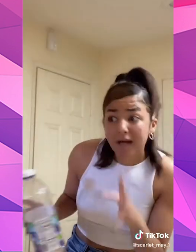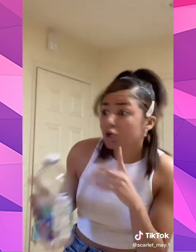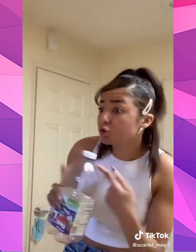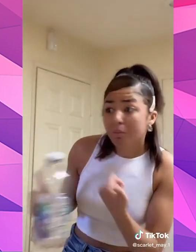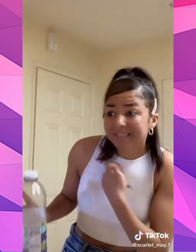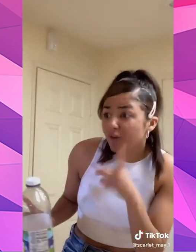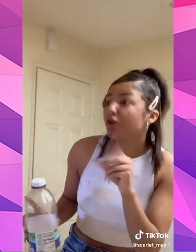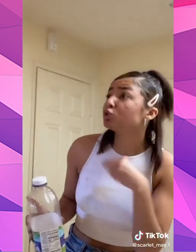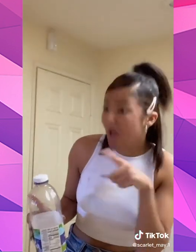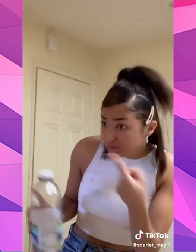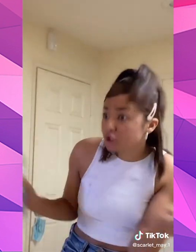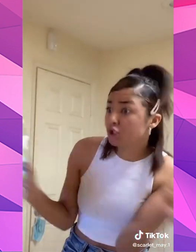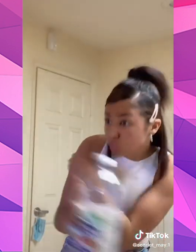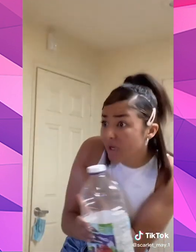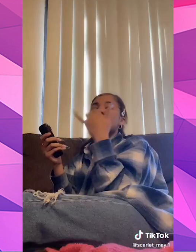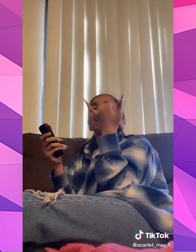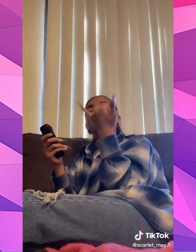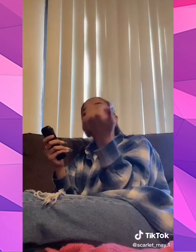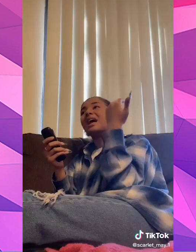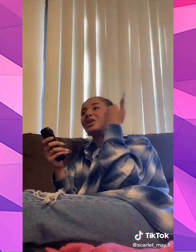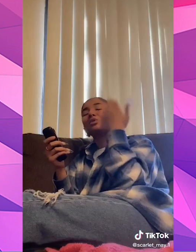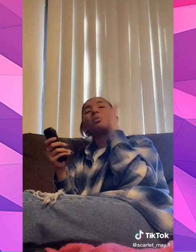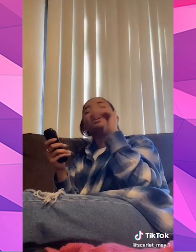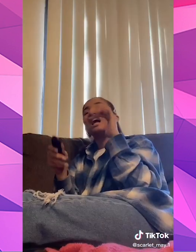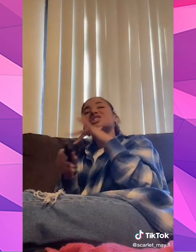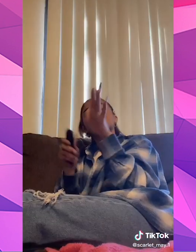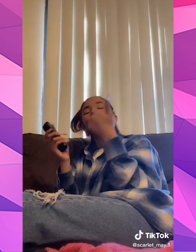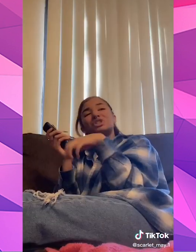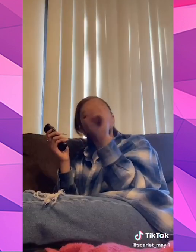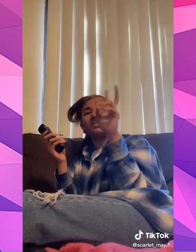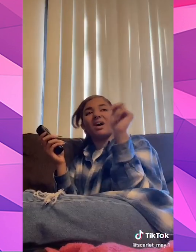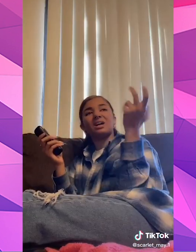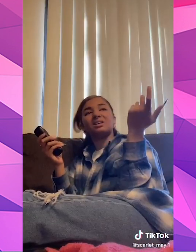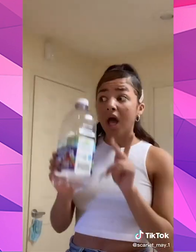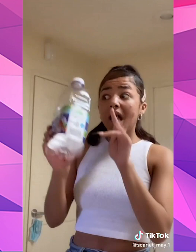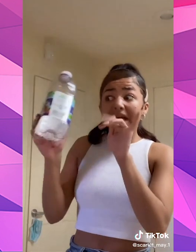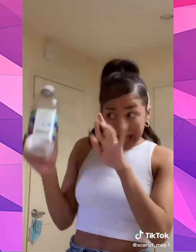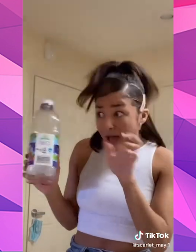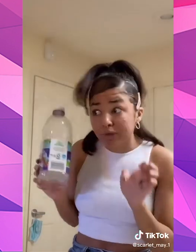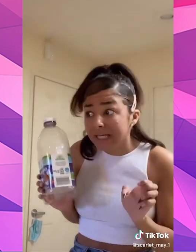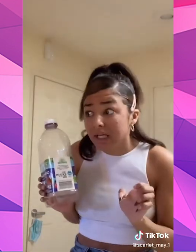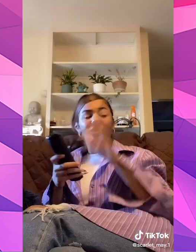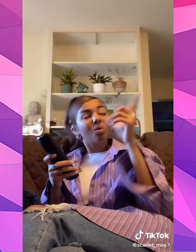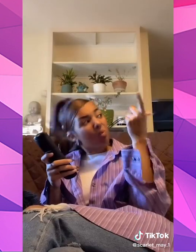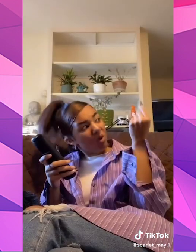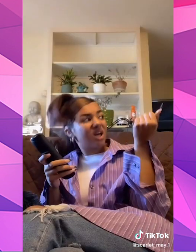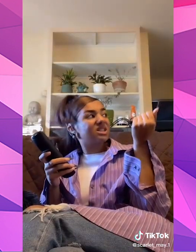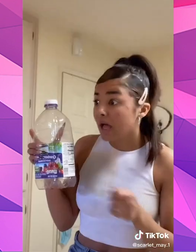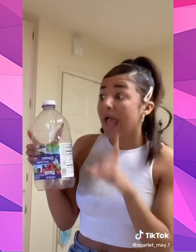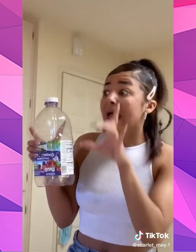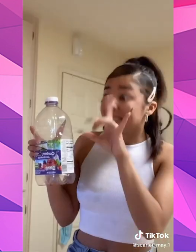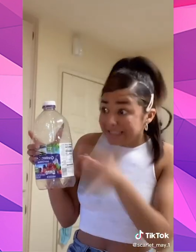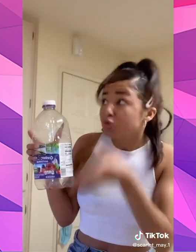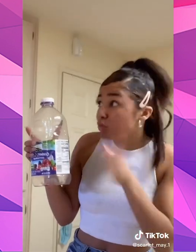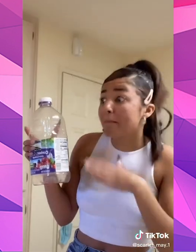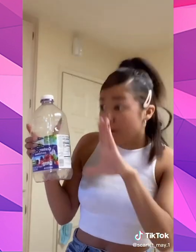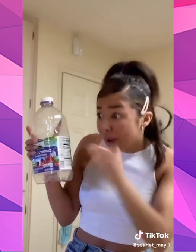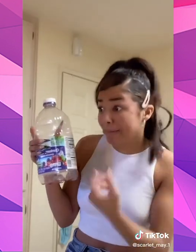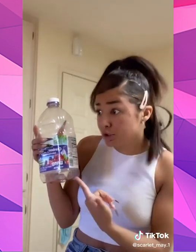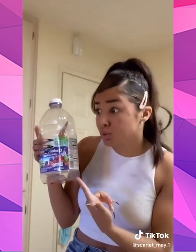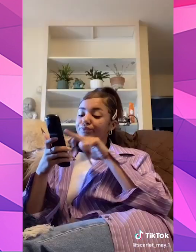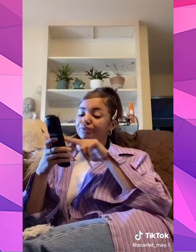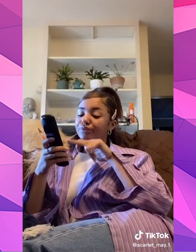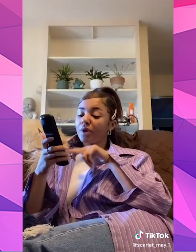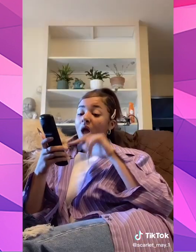Am I talking to myself Or do I have to start swinging Now you know I would not touch your shit Sivan Kyrie What? Did you drink my